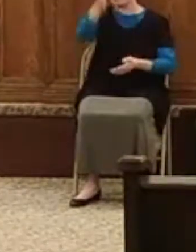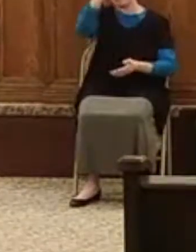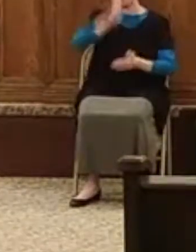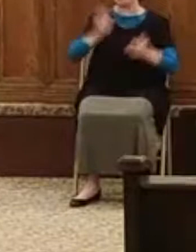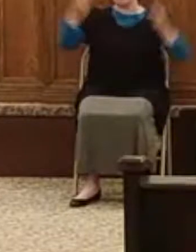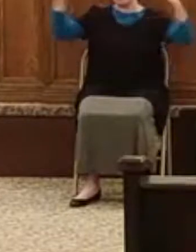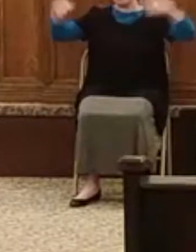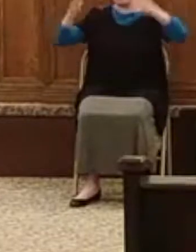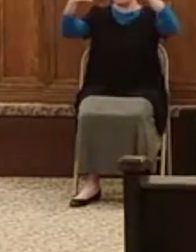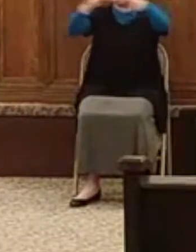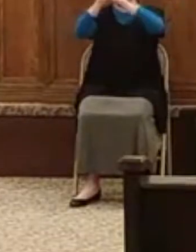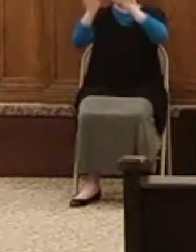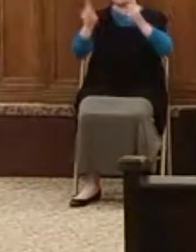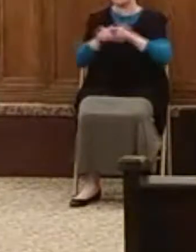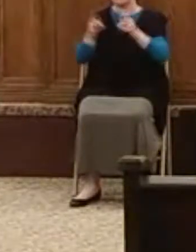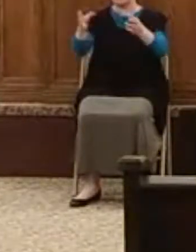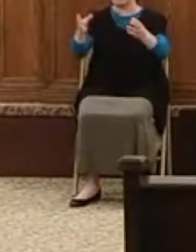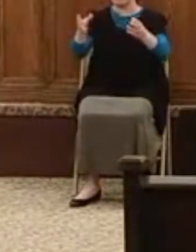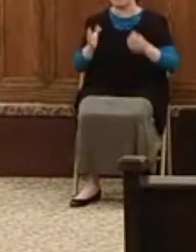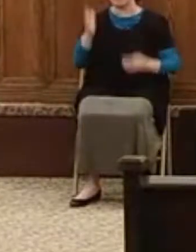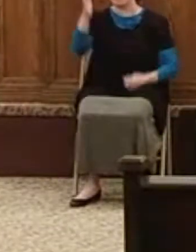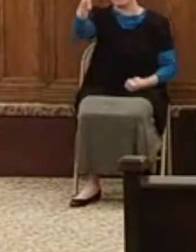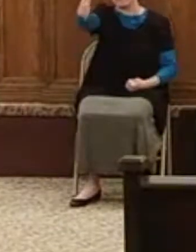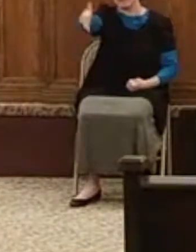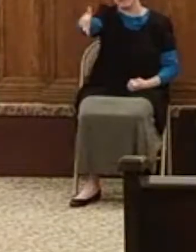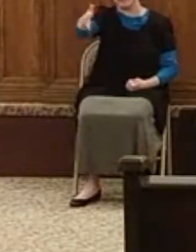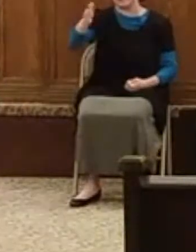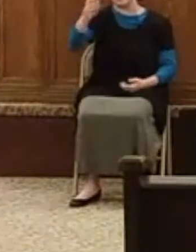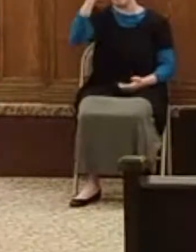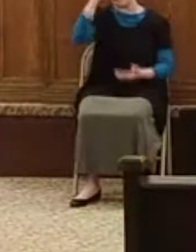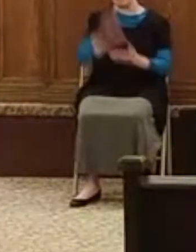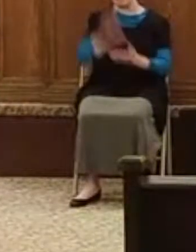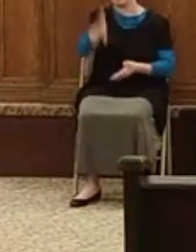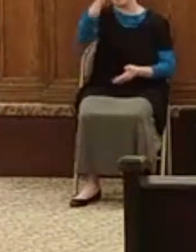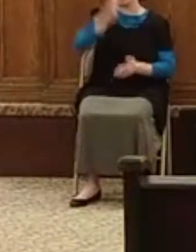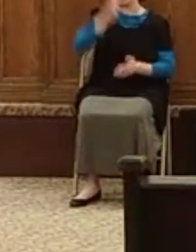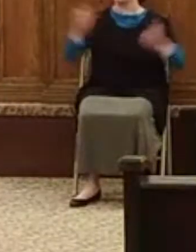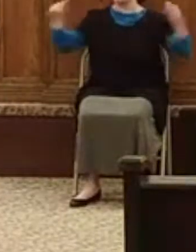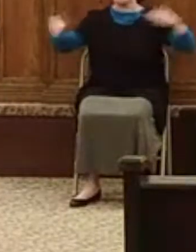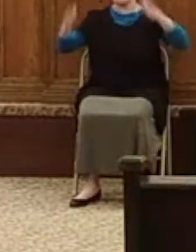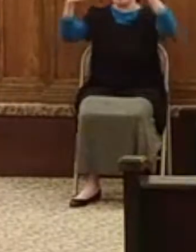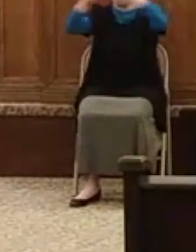there's a God in heaven that still wants to reach them.